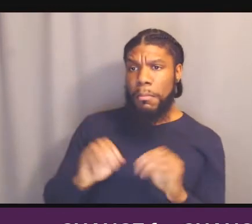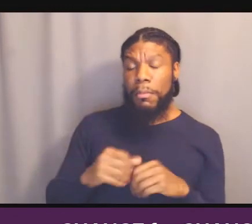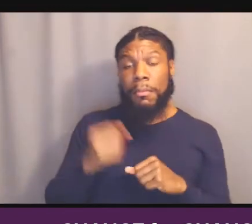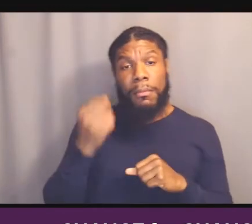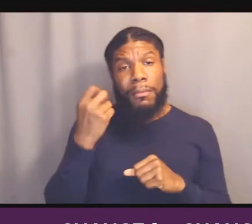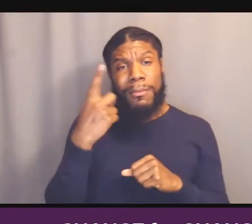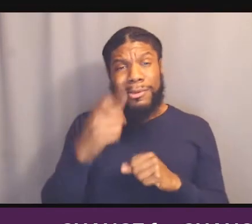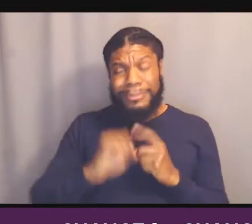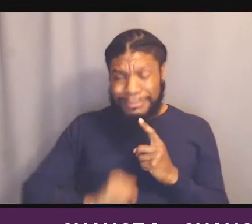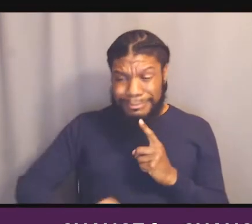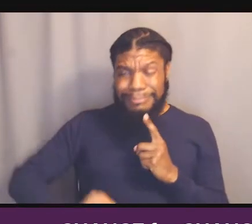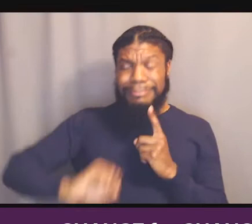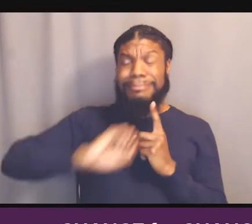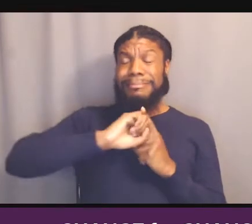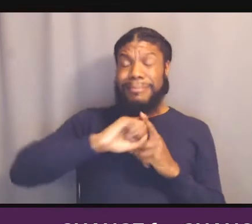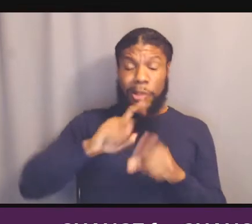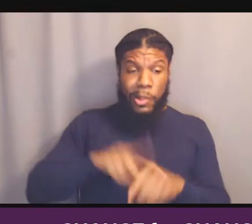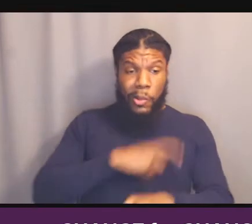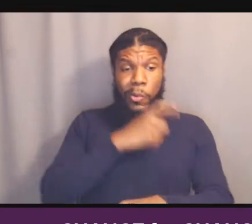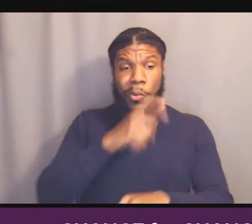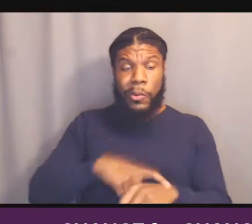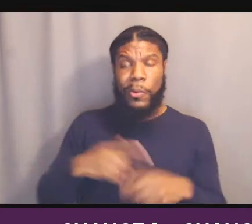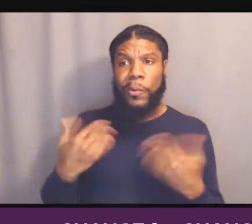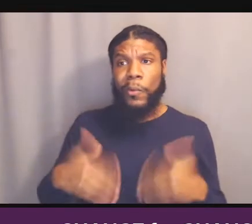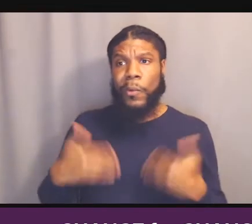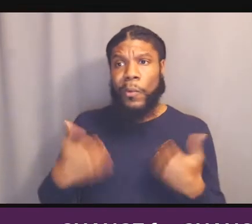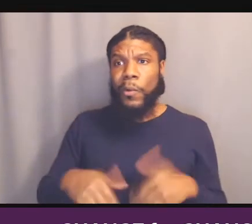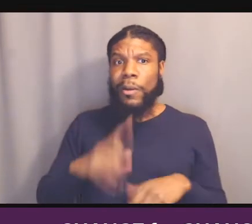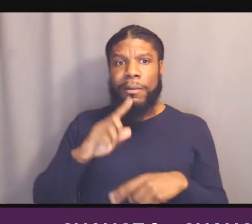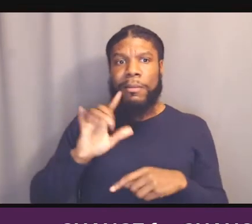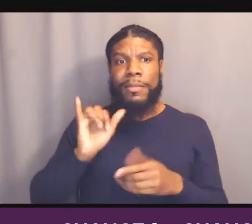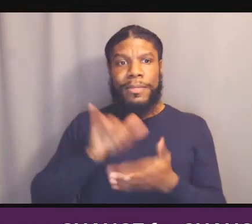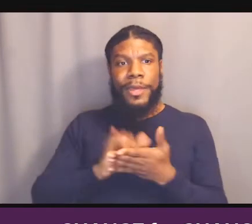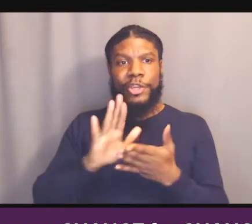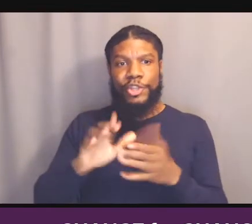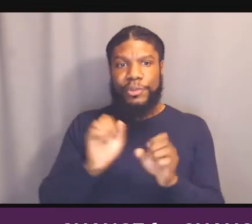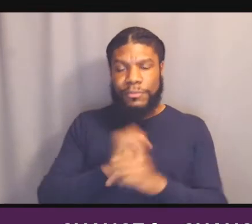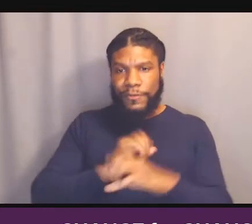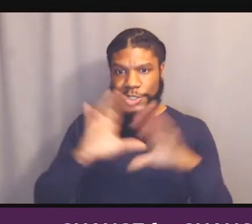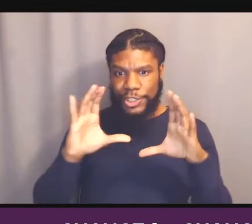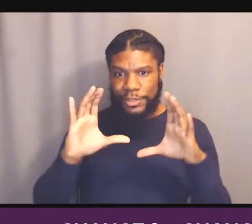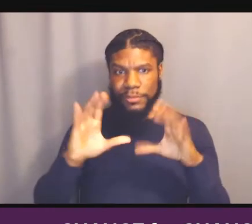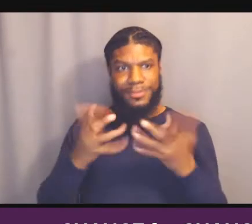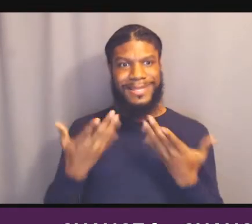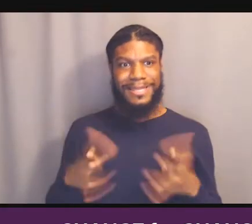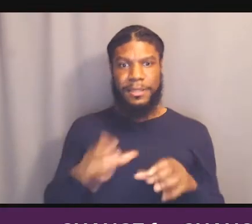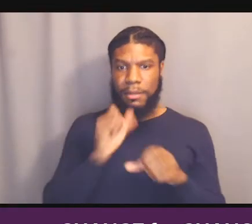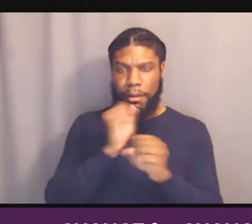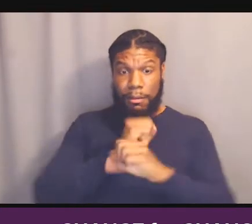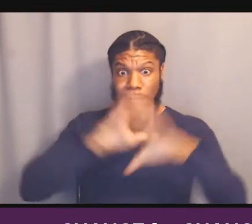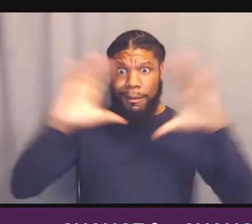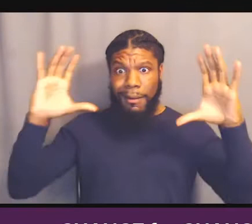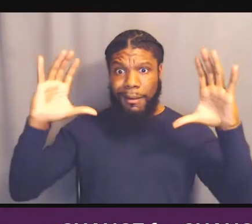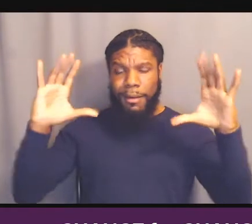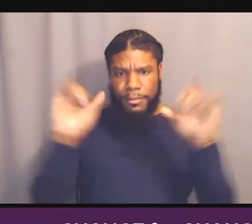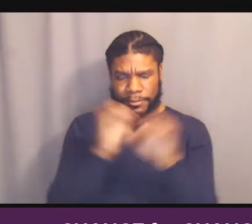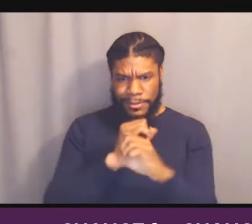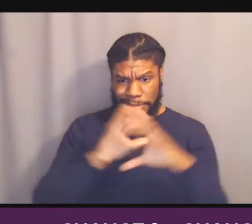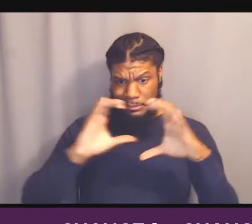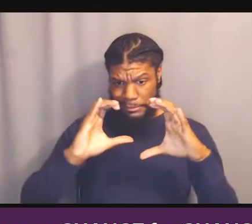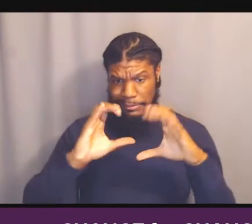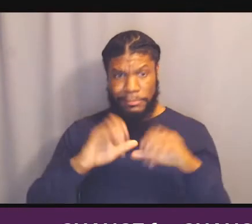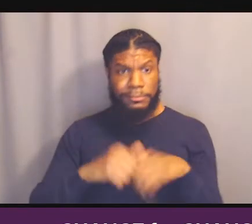over, that's where cereal is placed. So you're so comfortable in your condition, you see